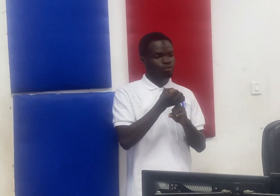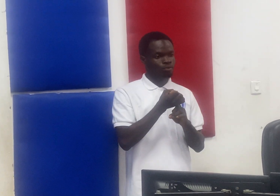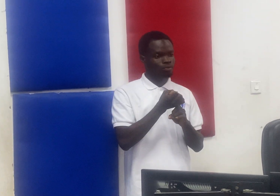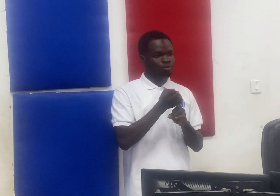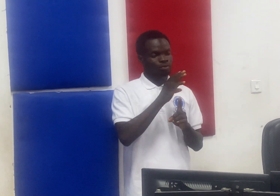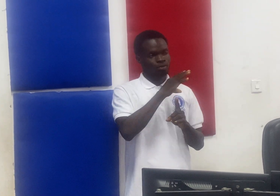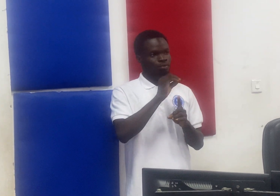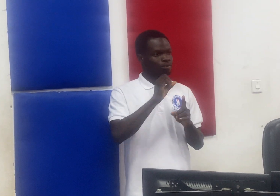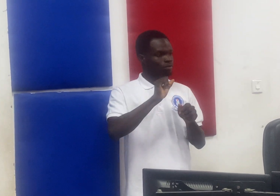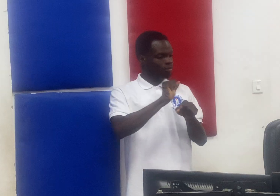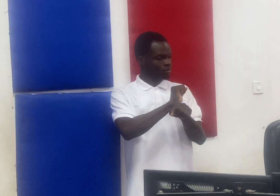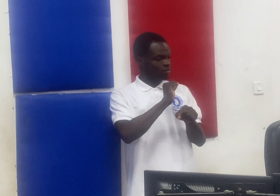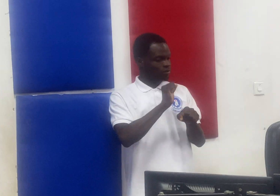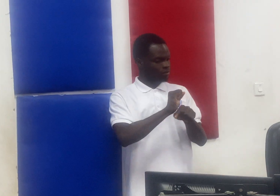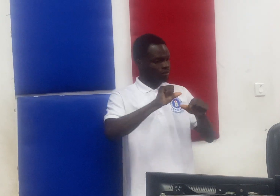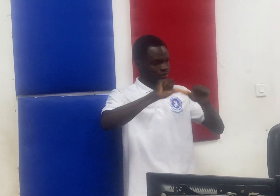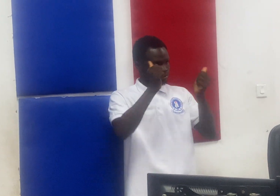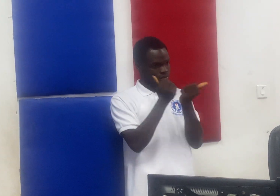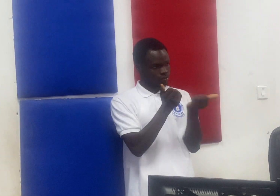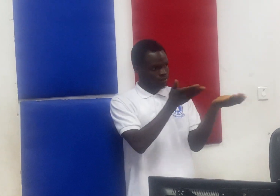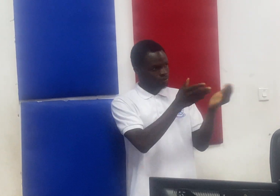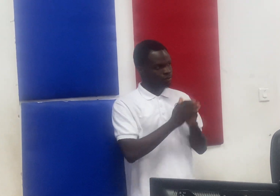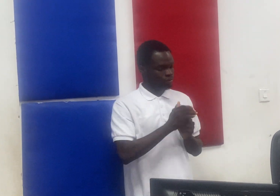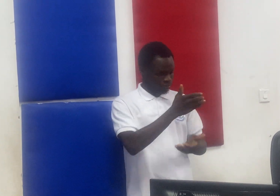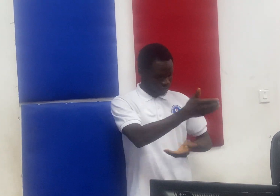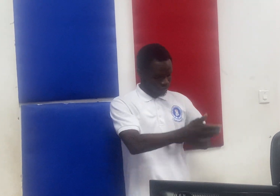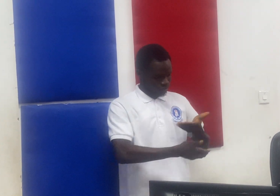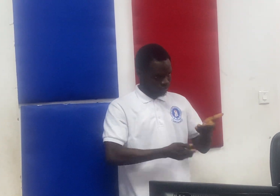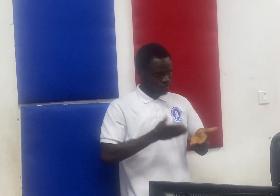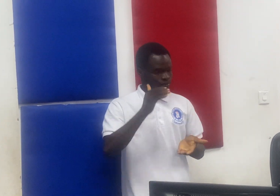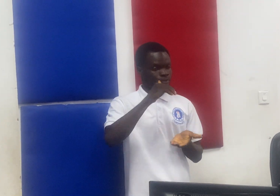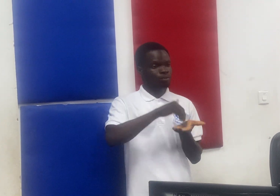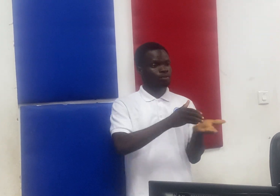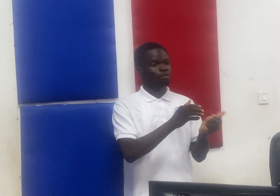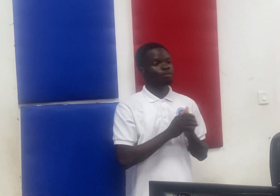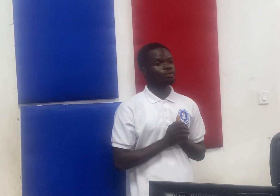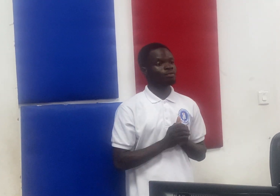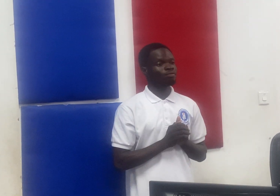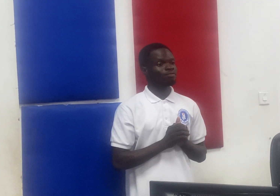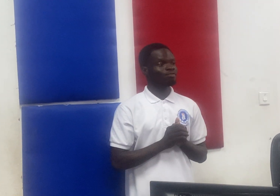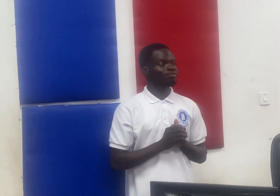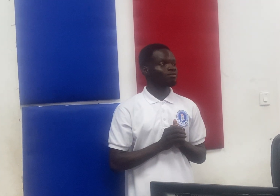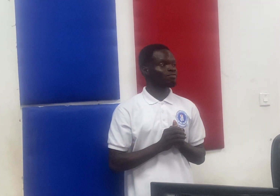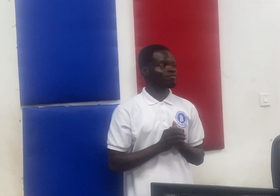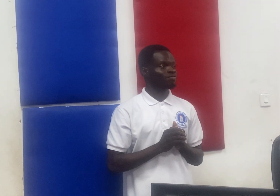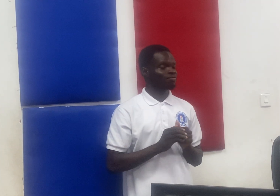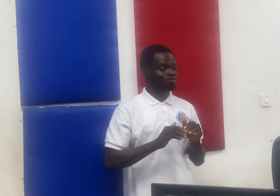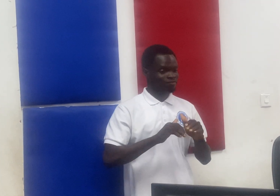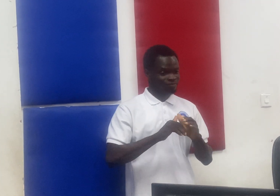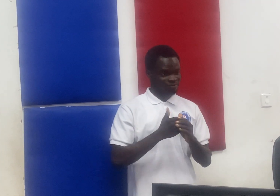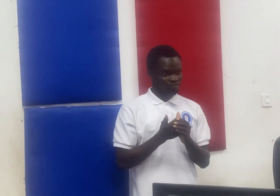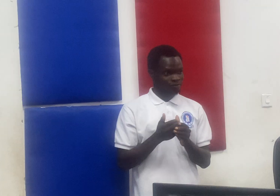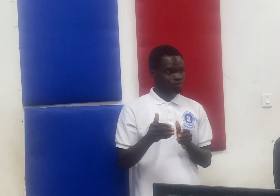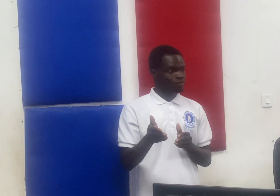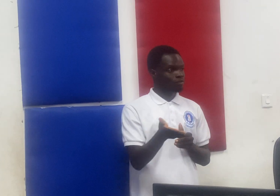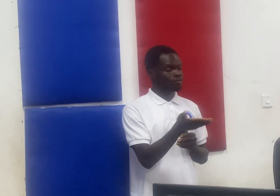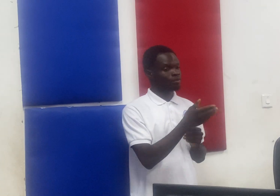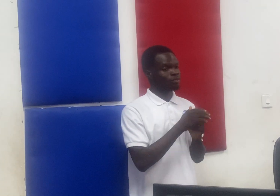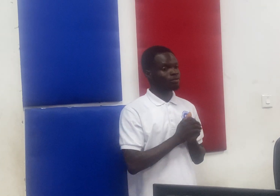once again. Thank you, madam. How are we doing? Please, we are doing good. You are also looking